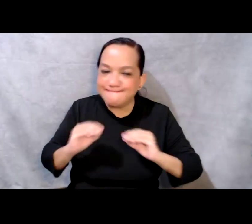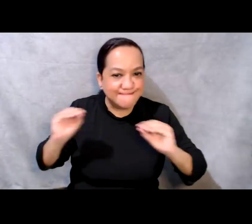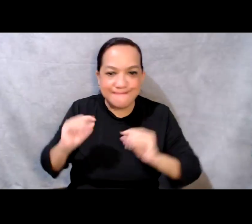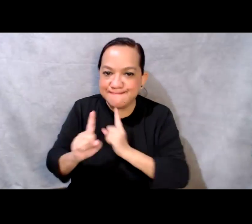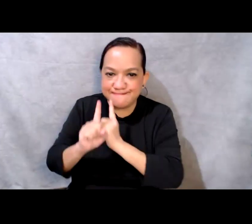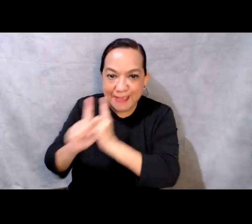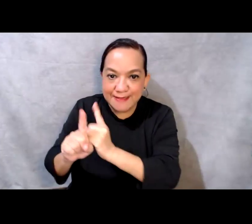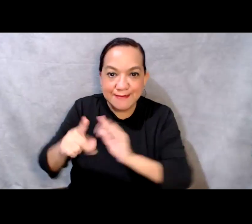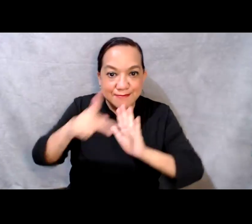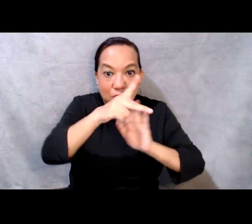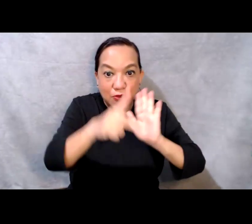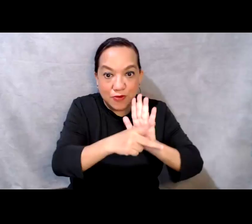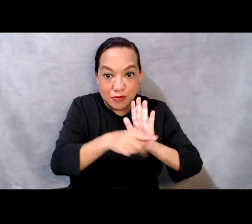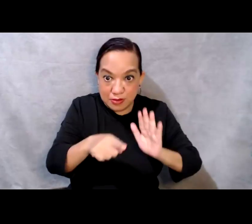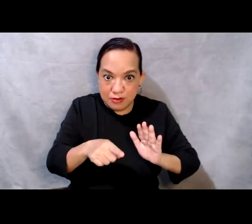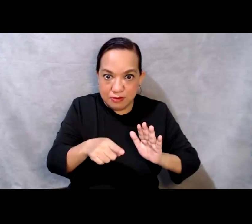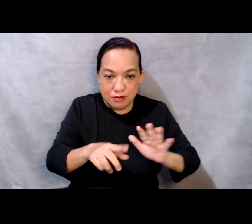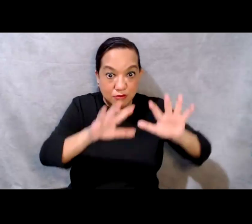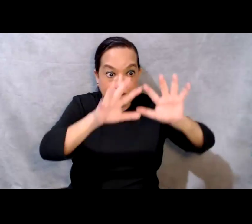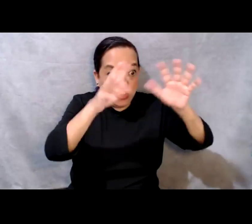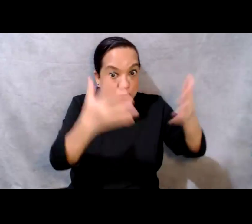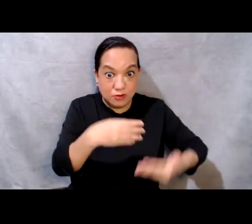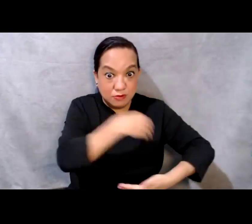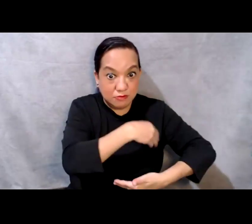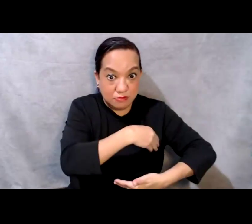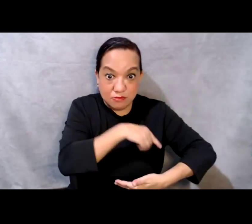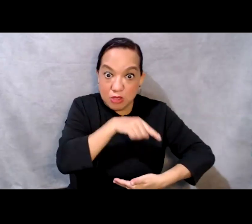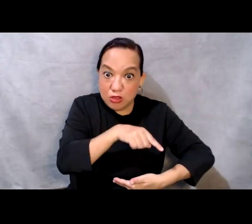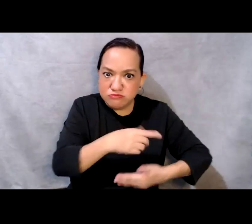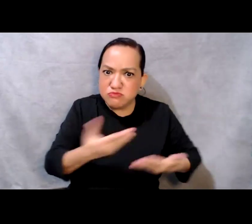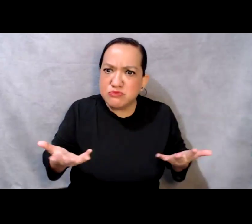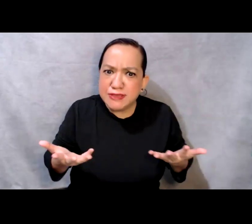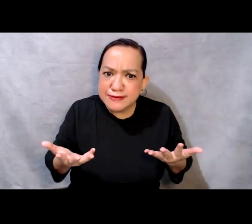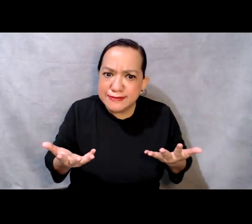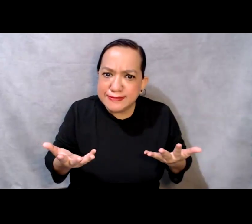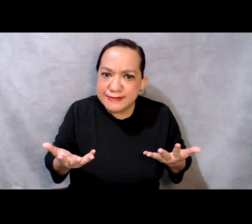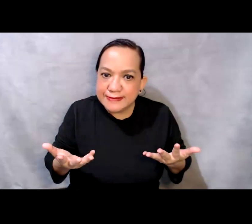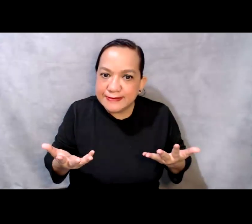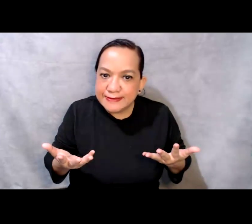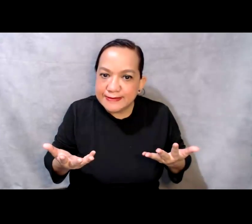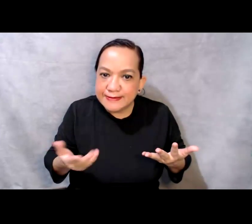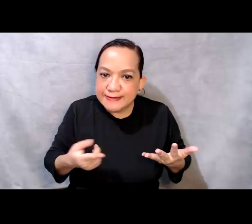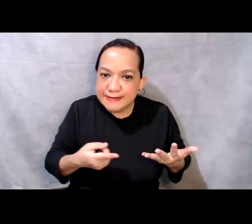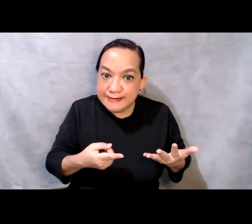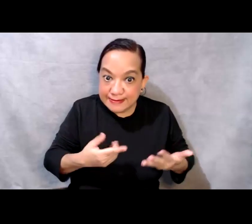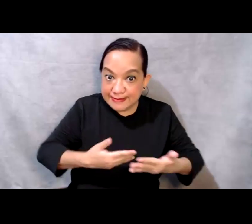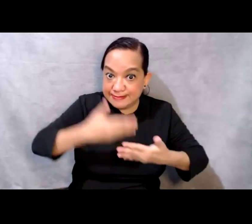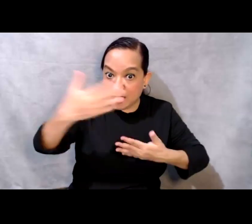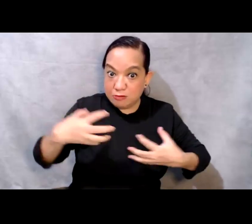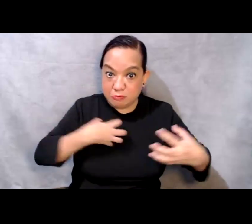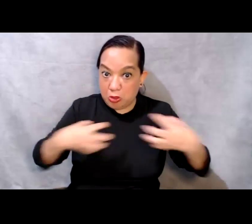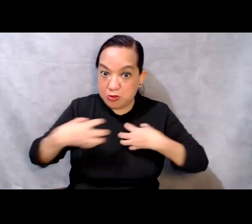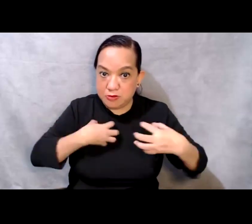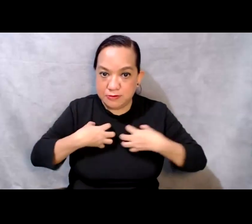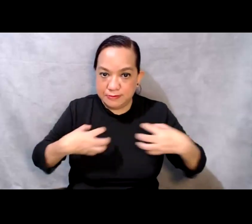add that the World Bank itself looked at this project a lot more intensively after the complaint came to the inspection panel,